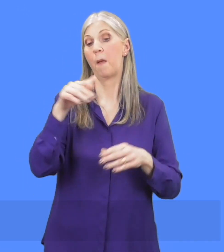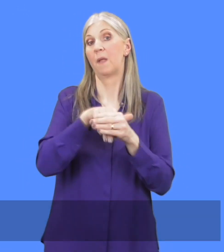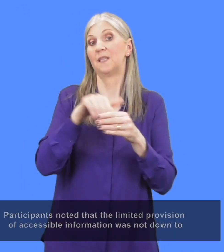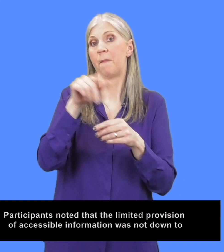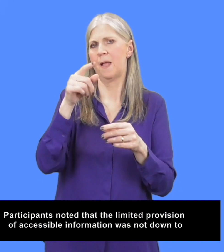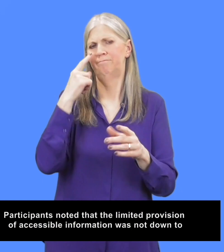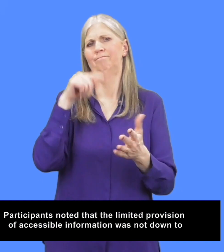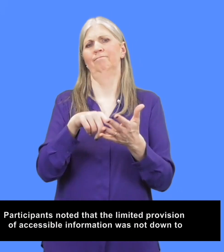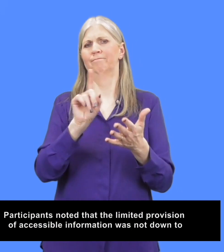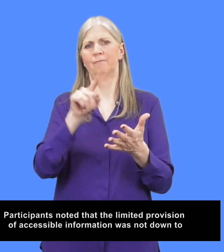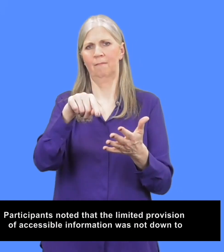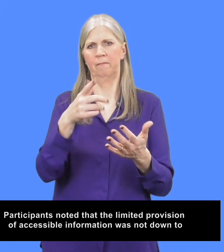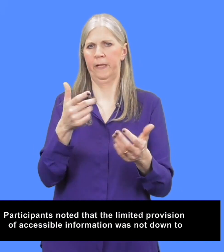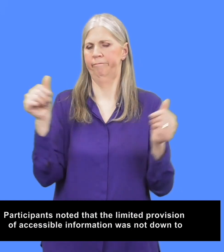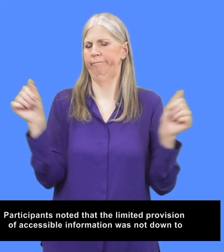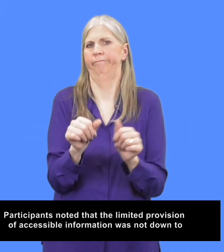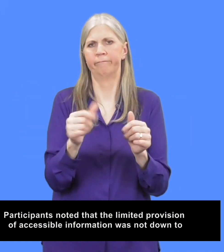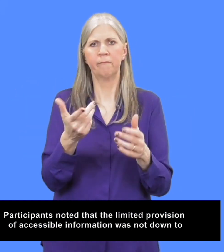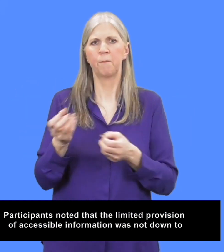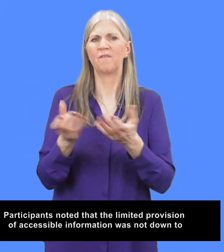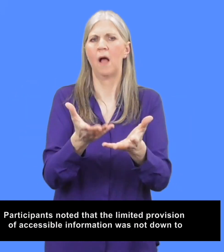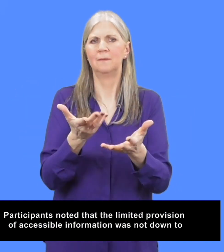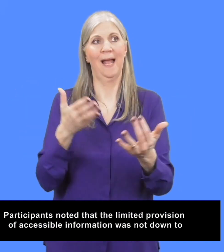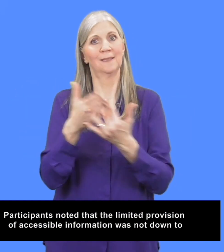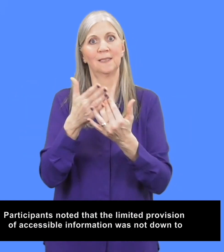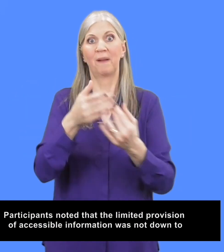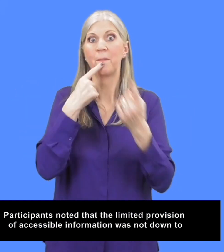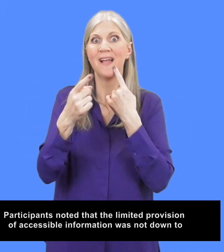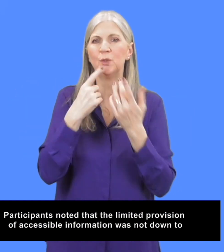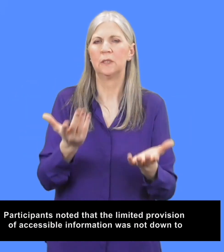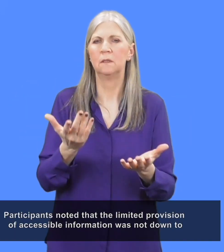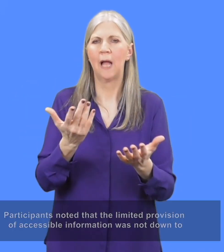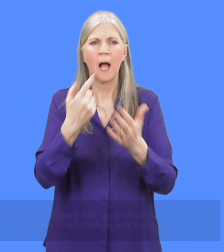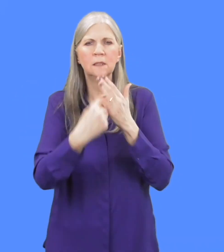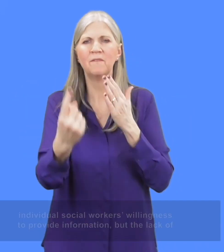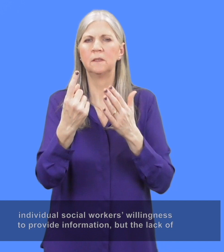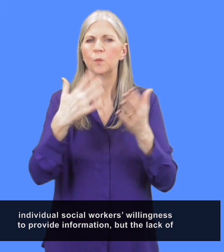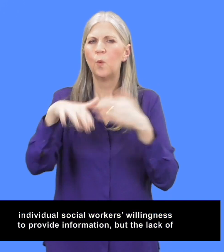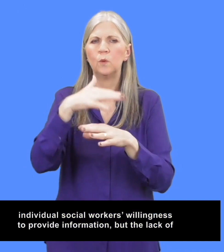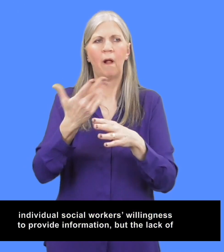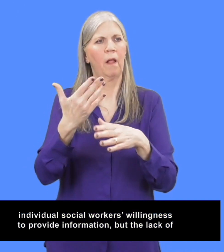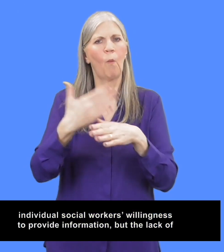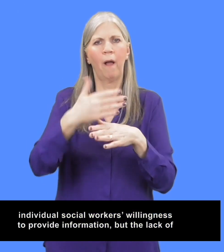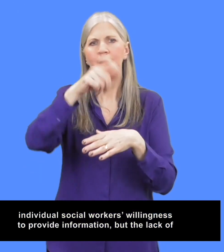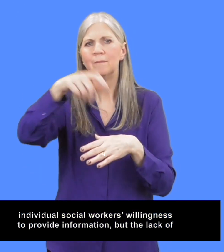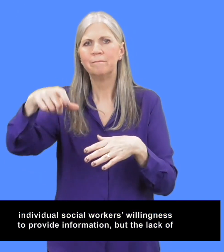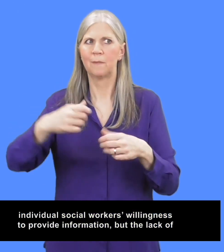Participants noted that the limited provision of accessible information was not down to individual social workers' willingness to provide